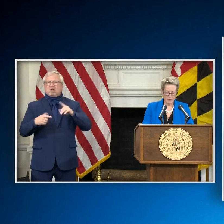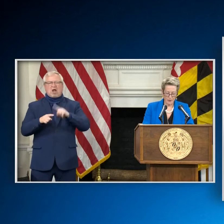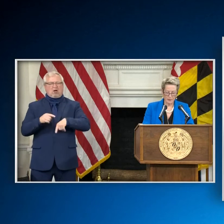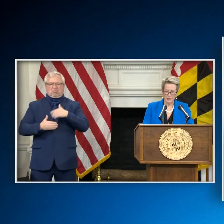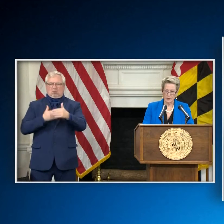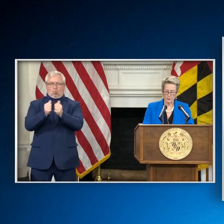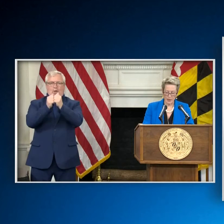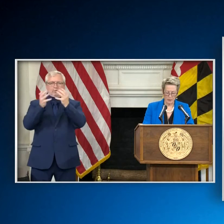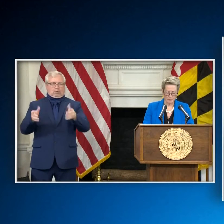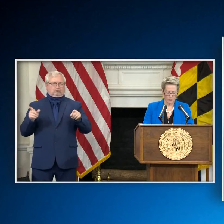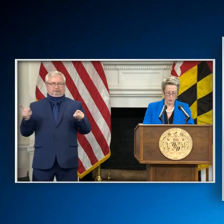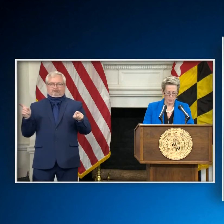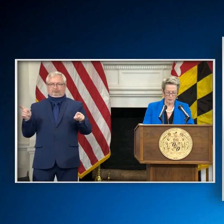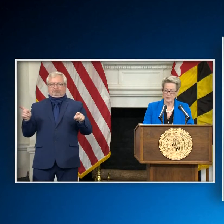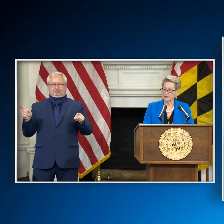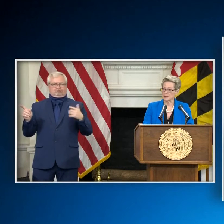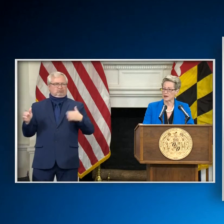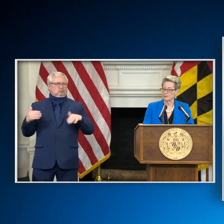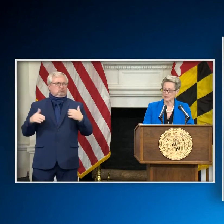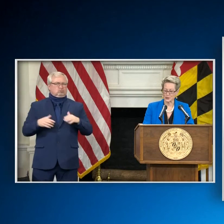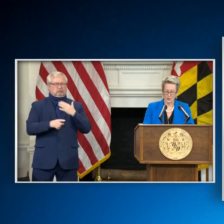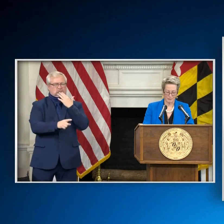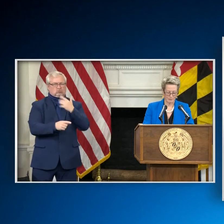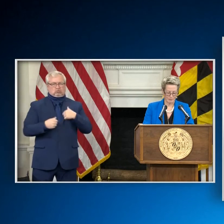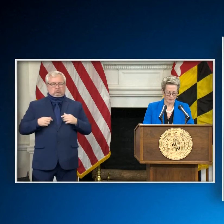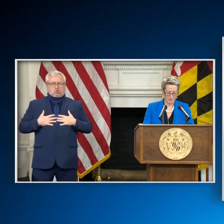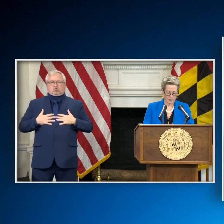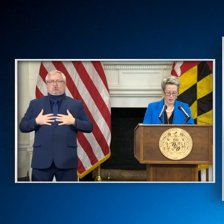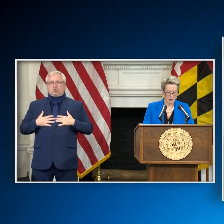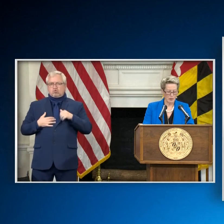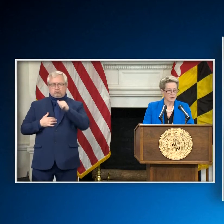I'm very, very proud of the work being accomplished.